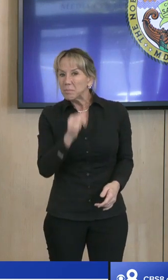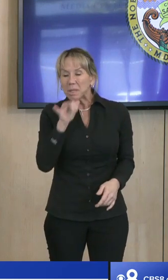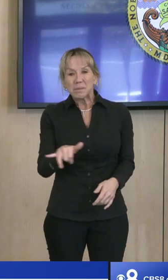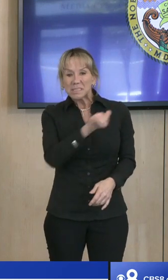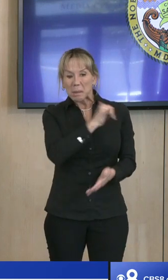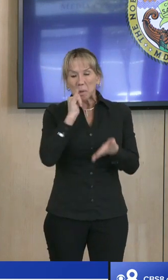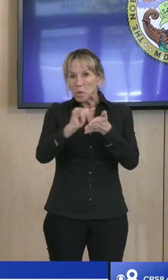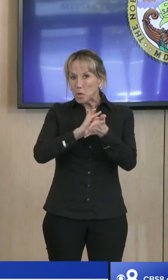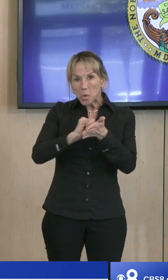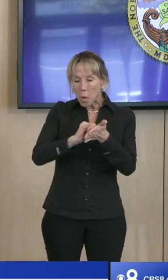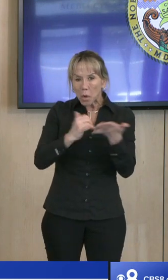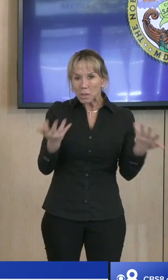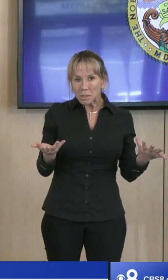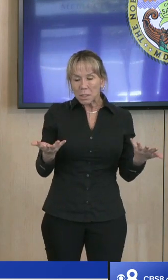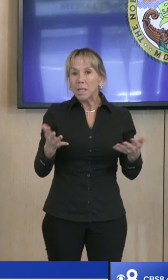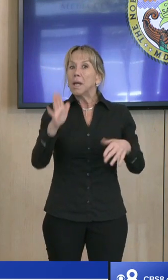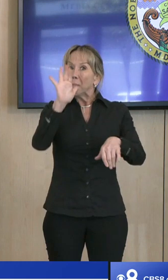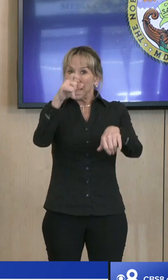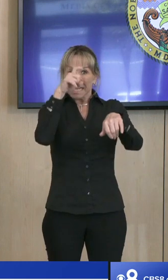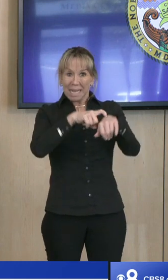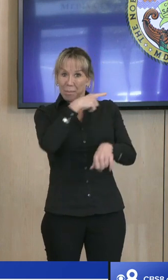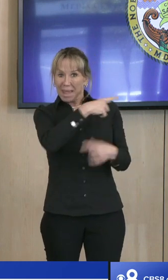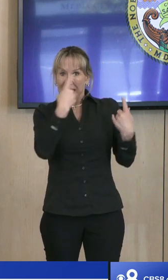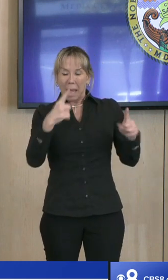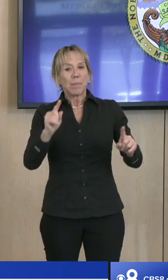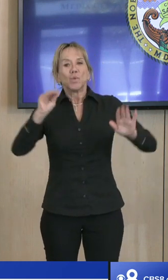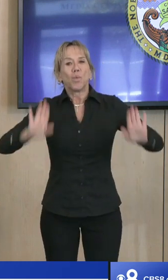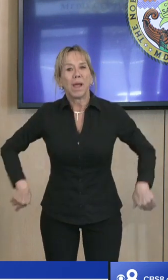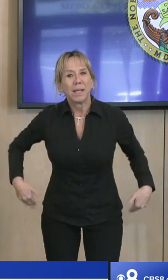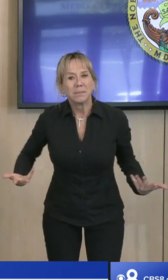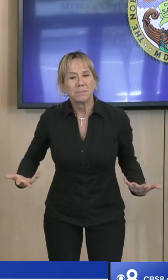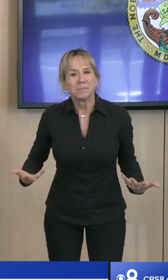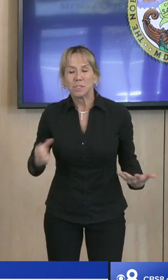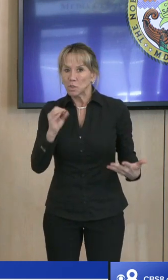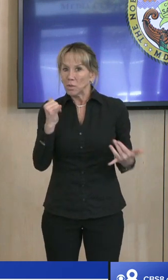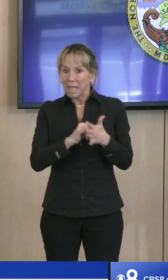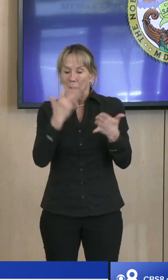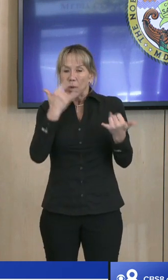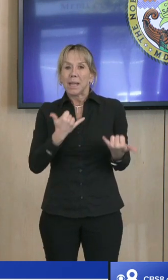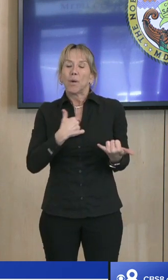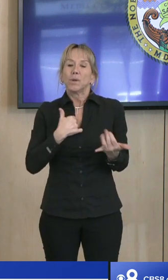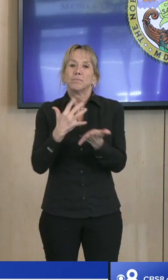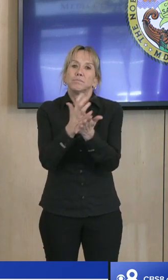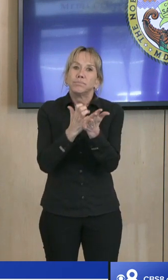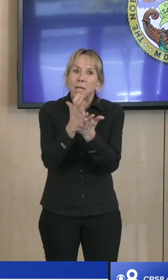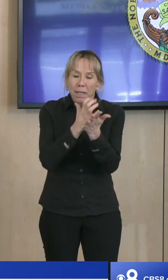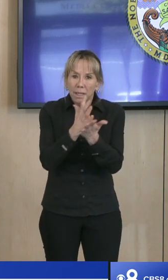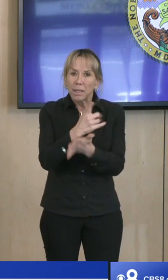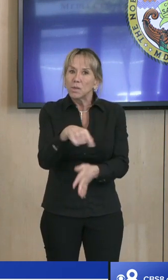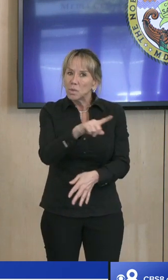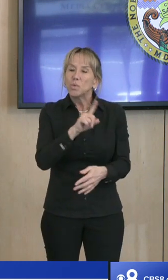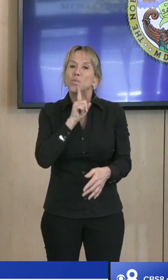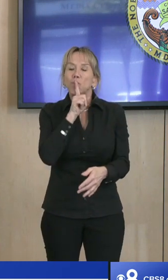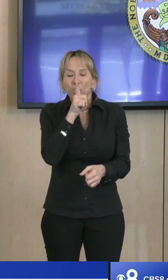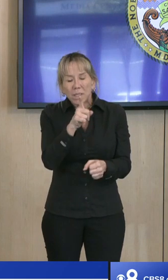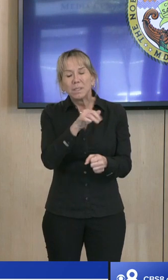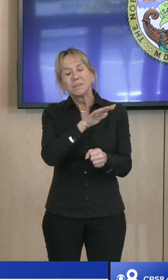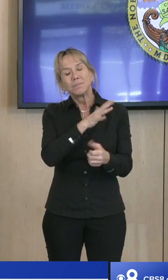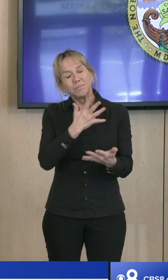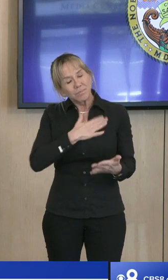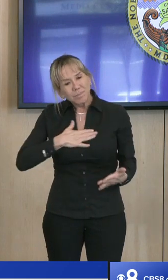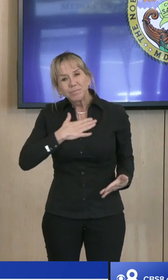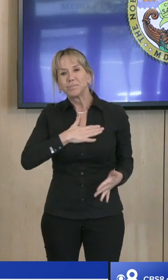local jurisdiction, it is too late to do anything about it. And that's why we are pleading with the public for your full commitment